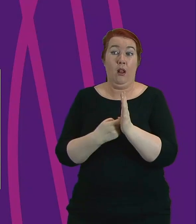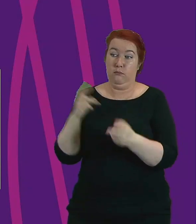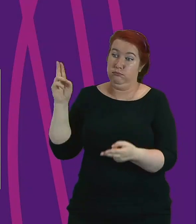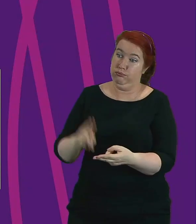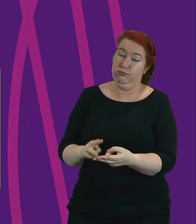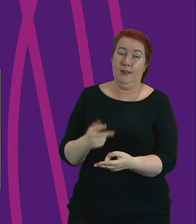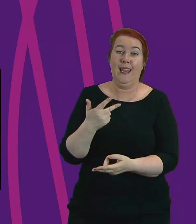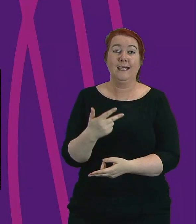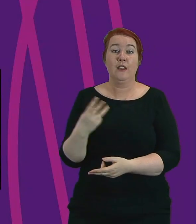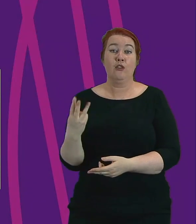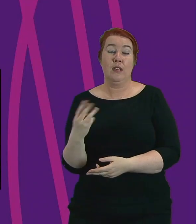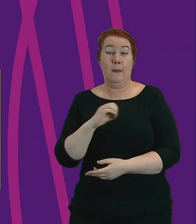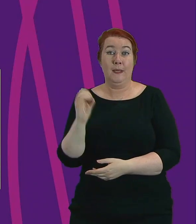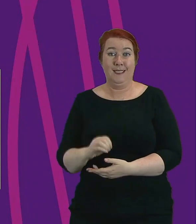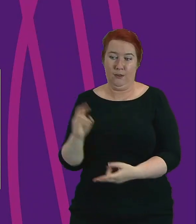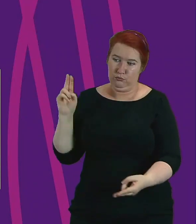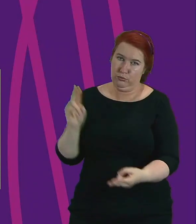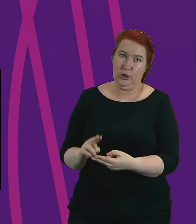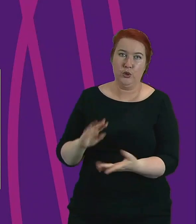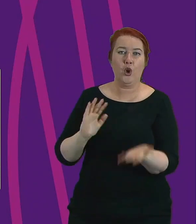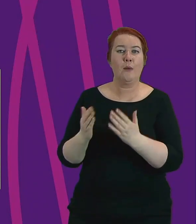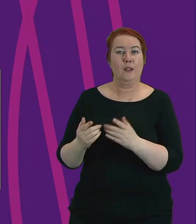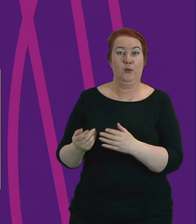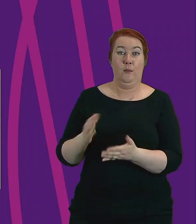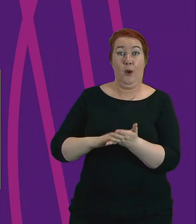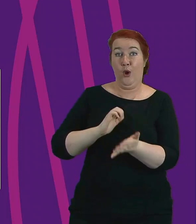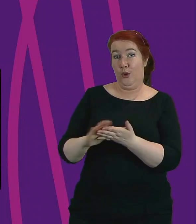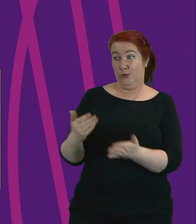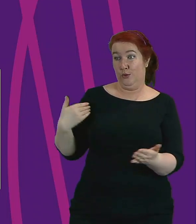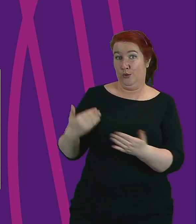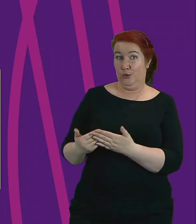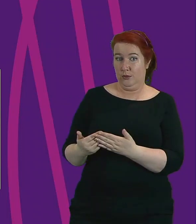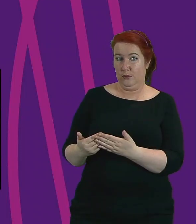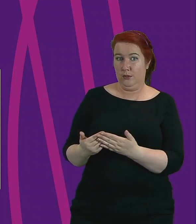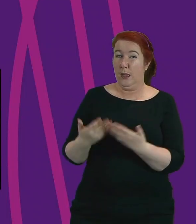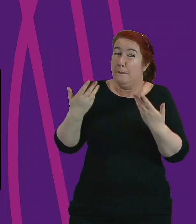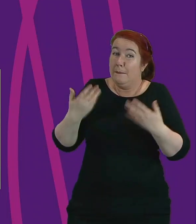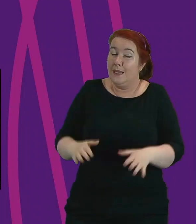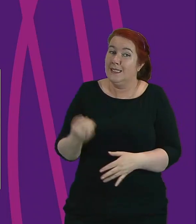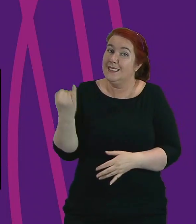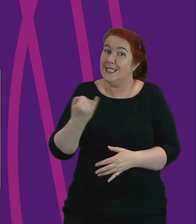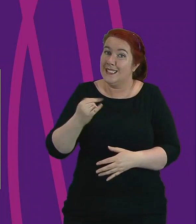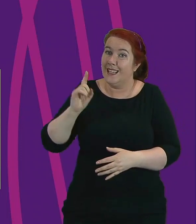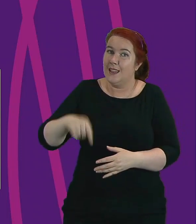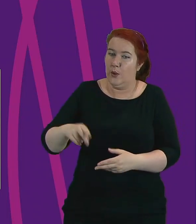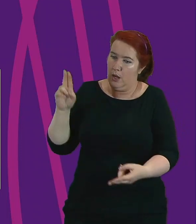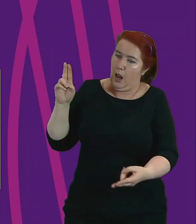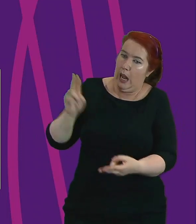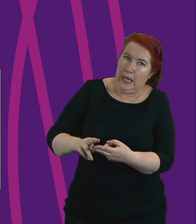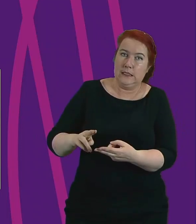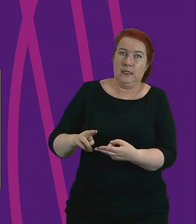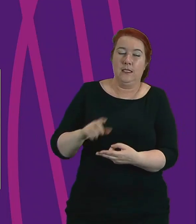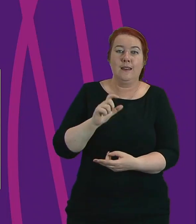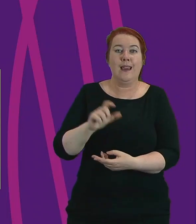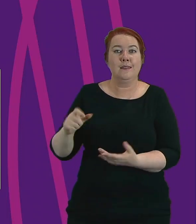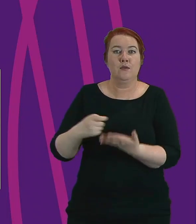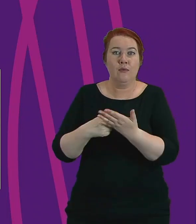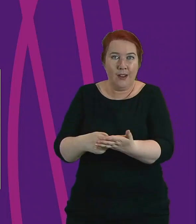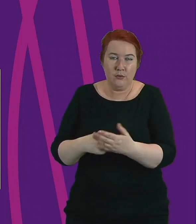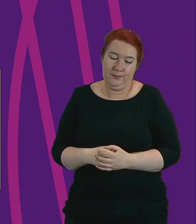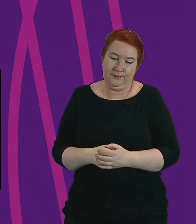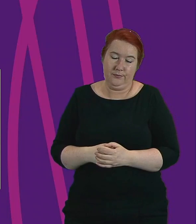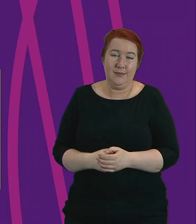in surgical operations on the previous month. There have been as many as 16,000 fewer cancer referrals. A&E departments